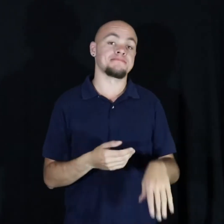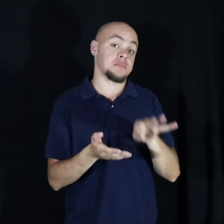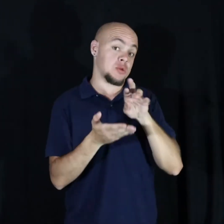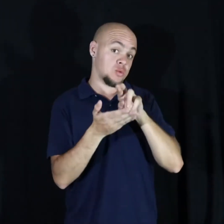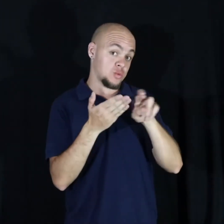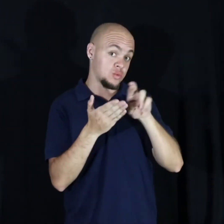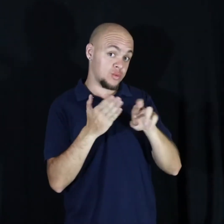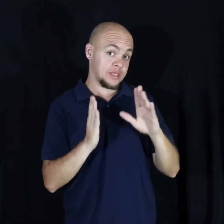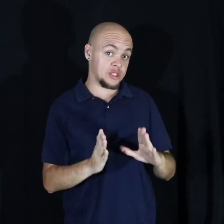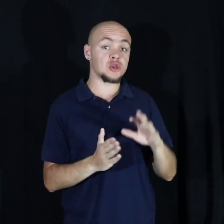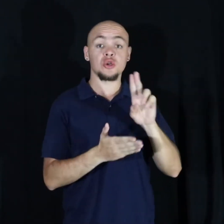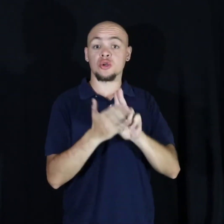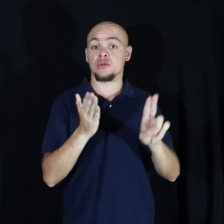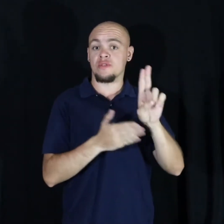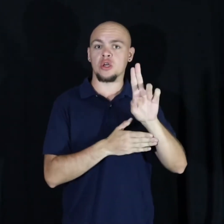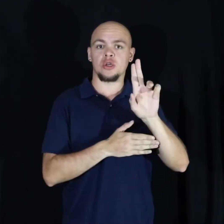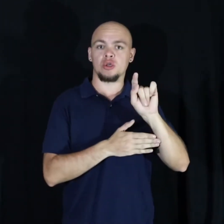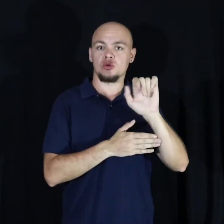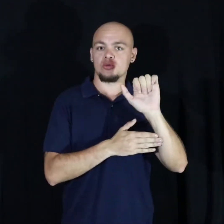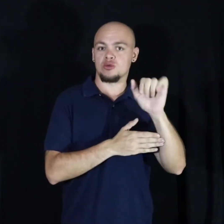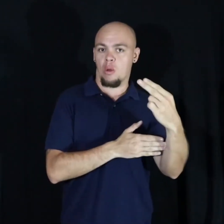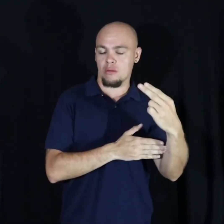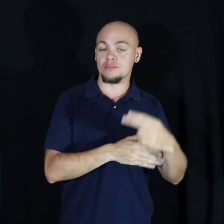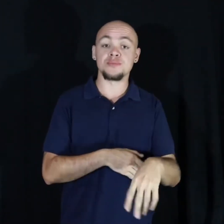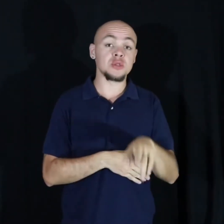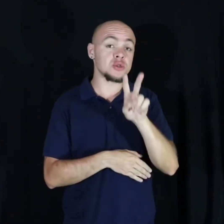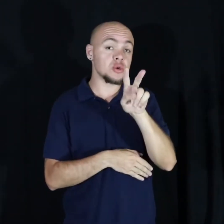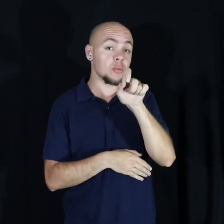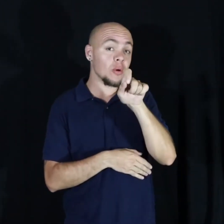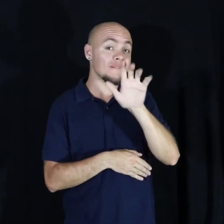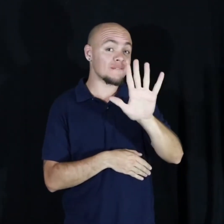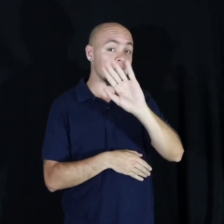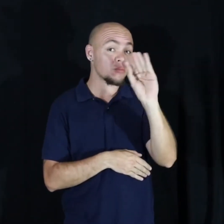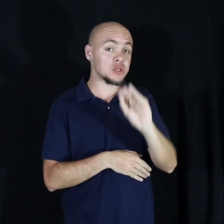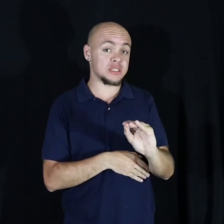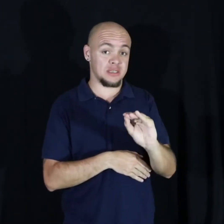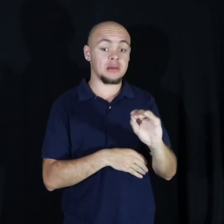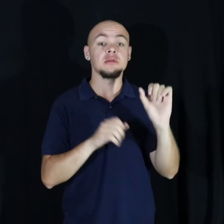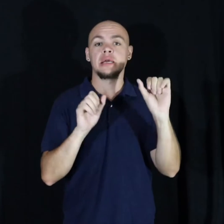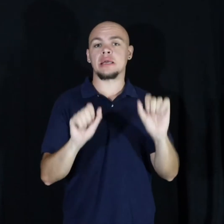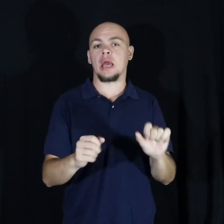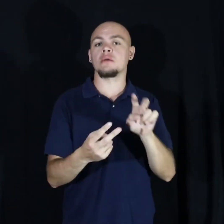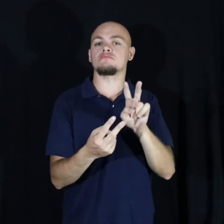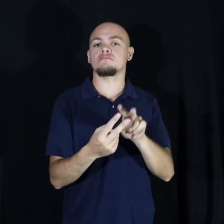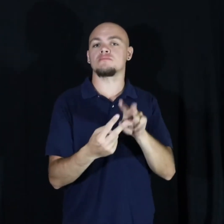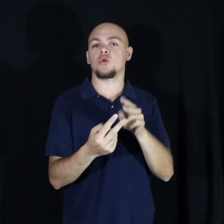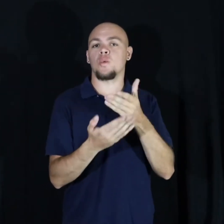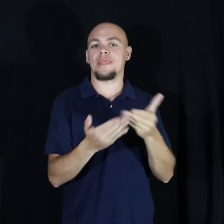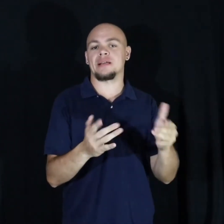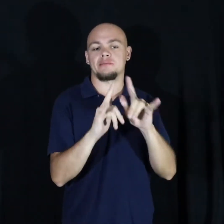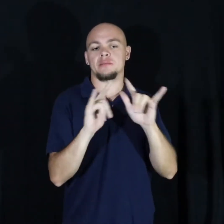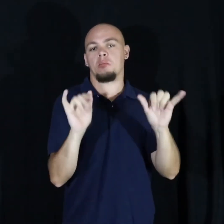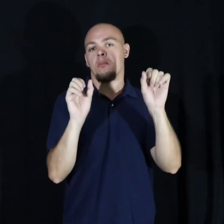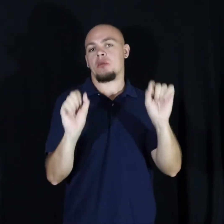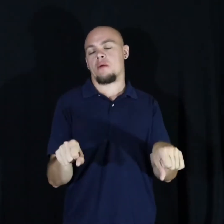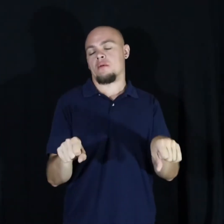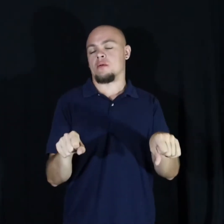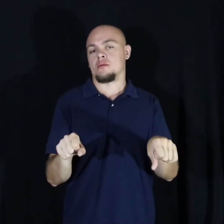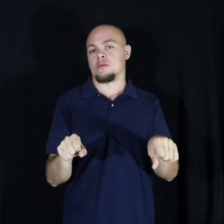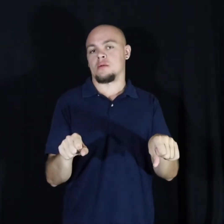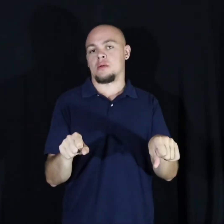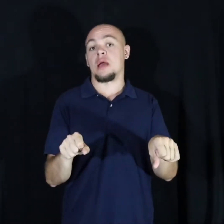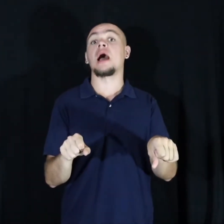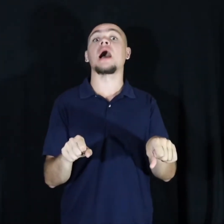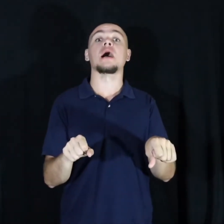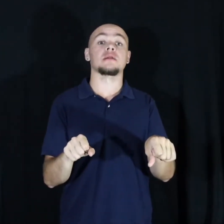researchers at the University of Utah, only 2.5% of us are able to do 2 or more tasks at the same time and use less time